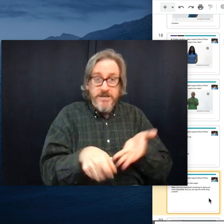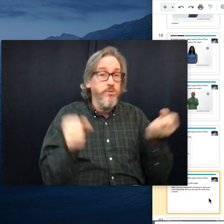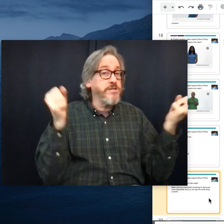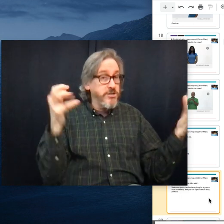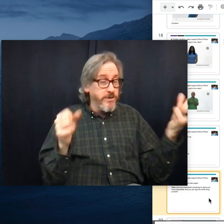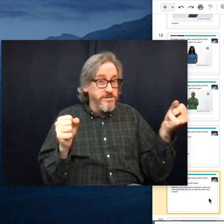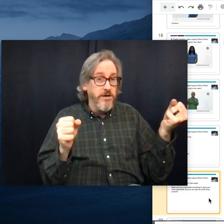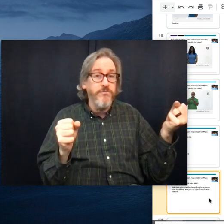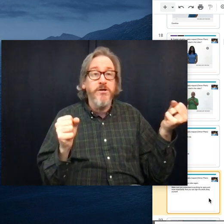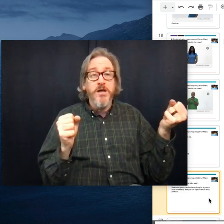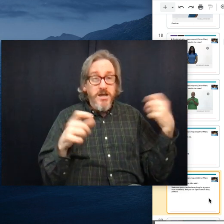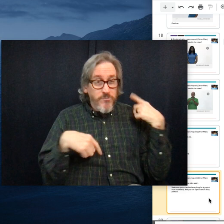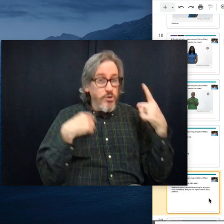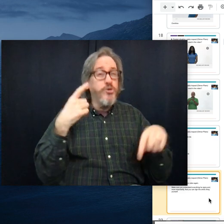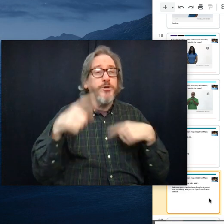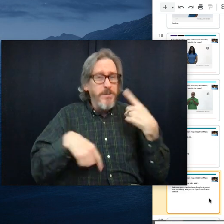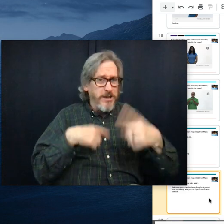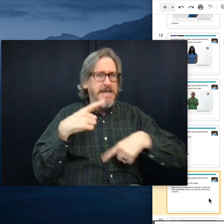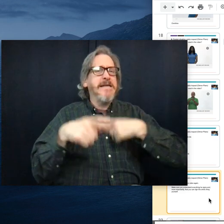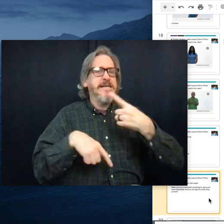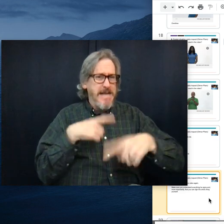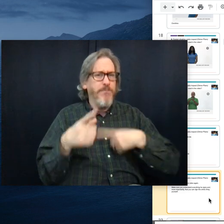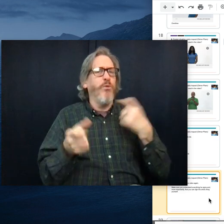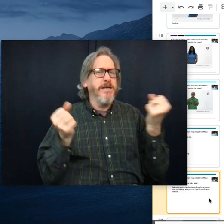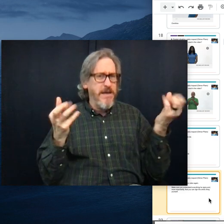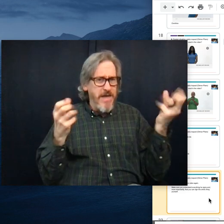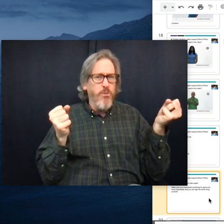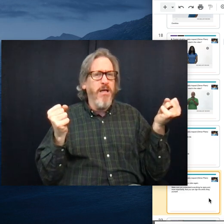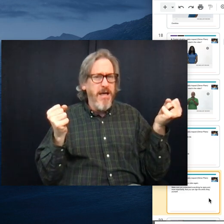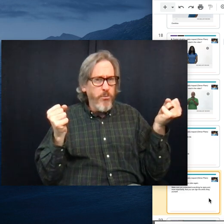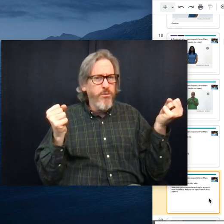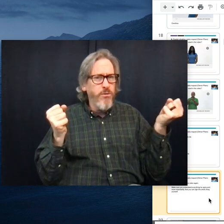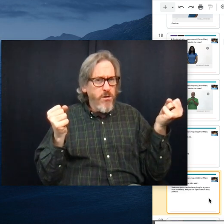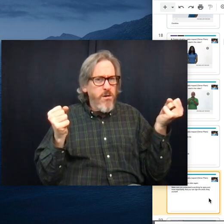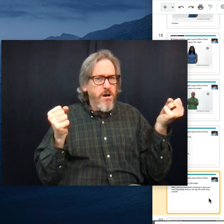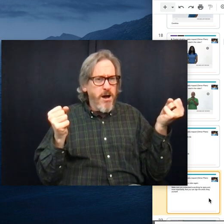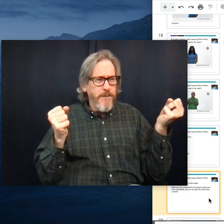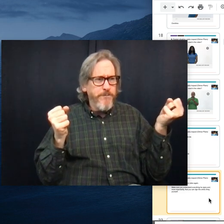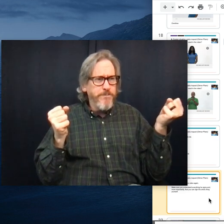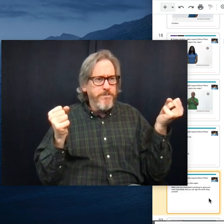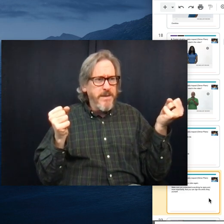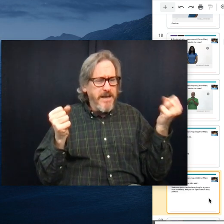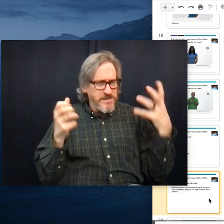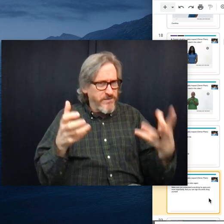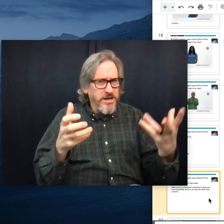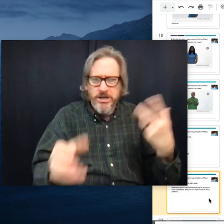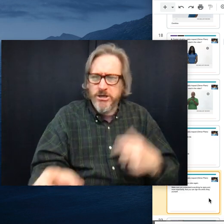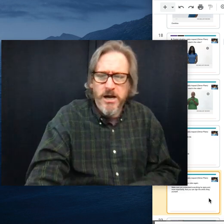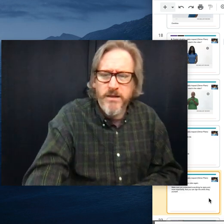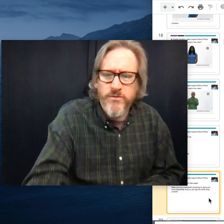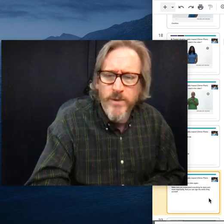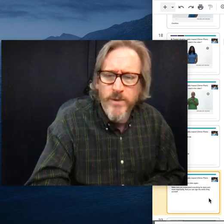take notes and do it yourself. You should be able to get to that point, and that will help. It's very clear. I love the way he signs.